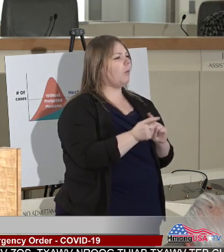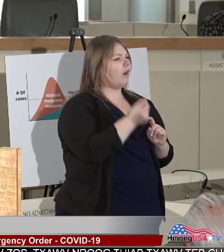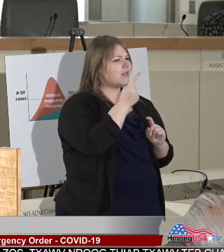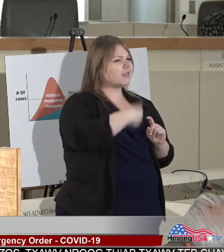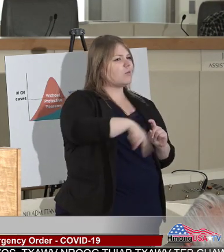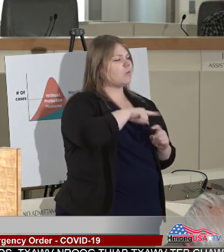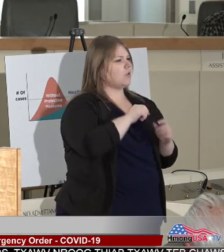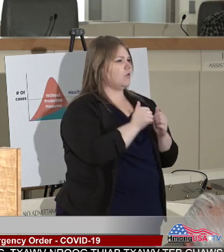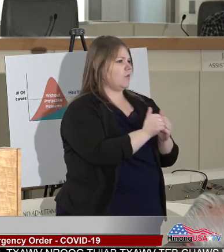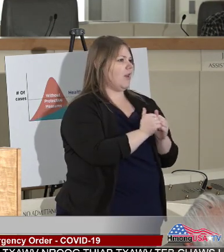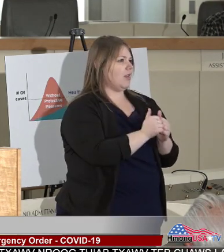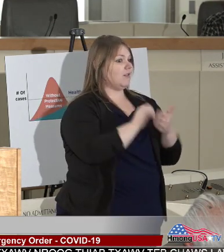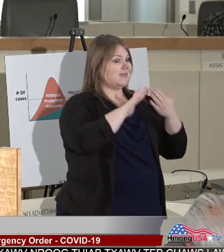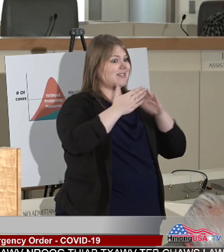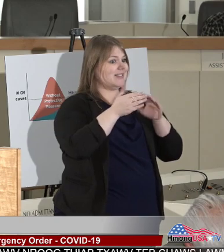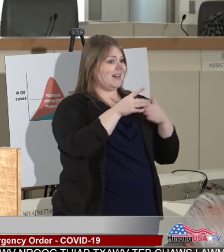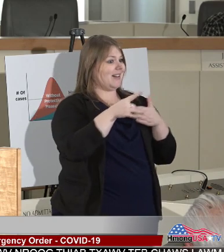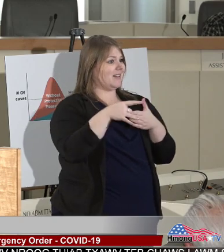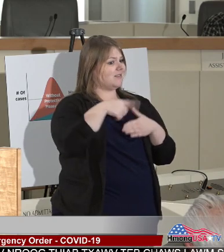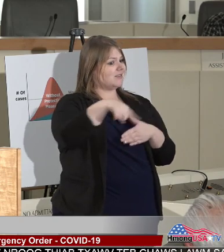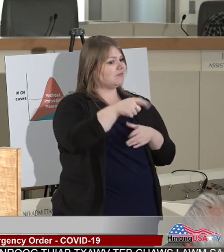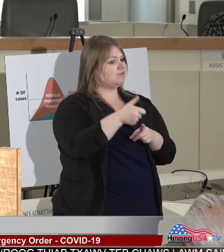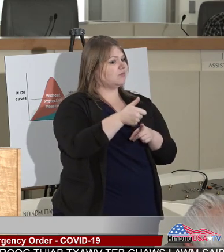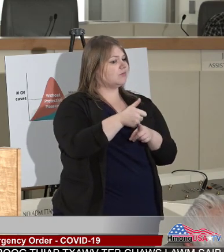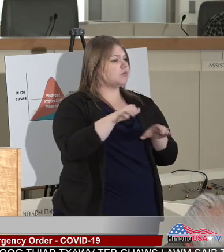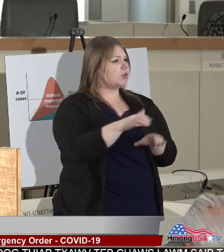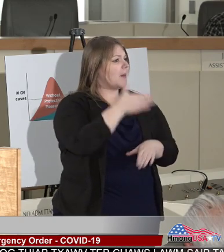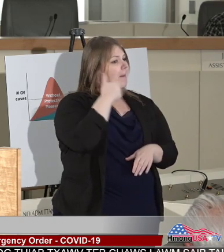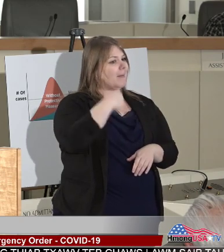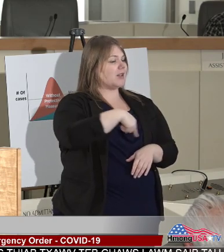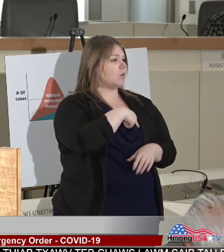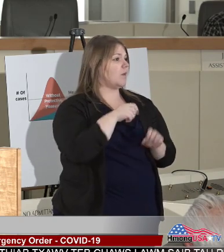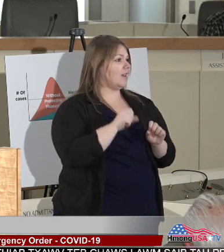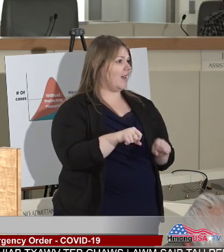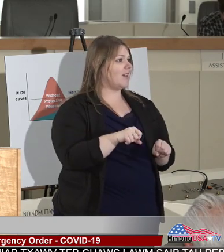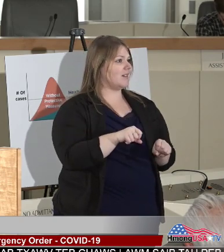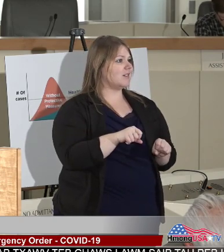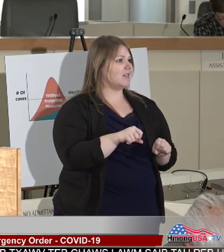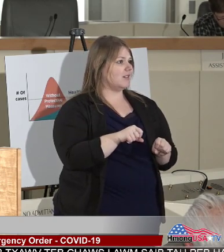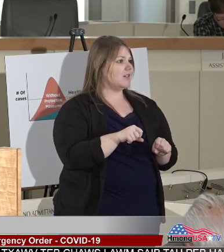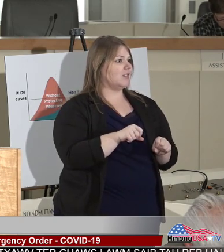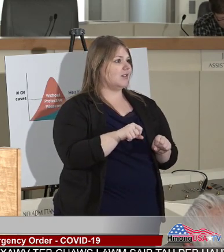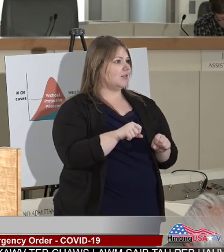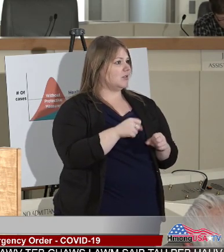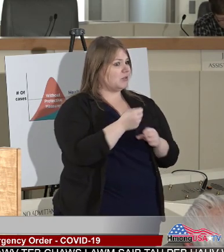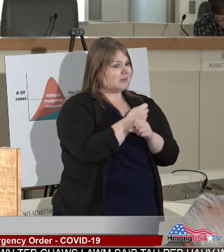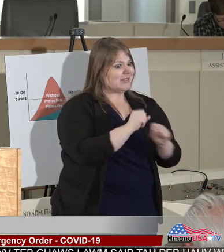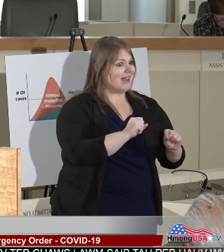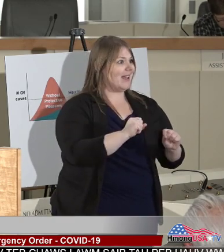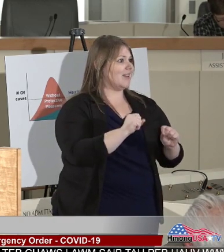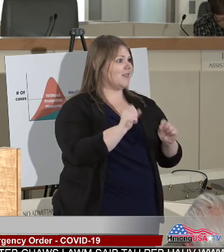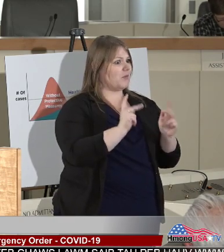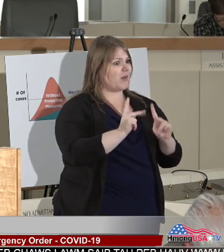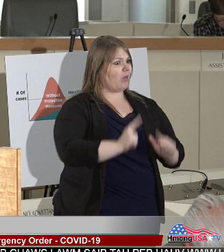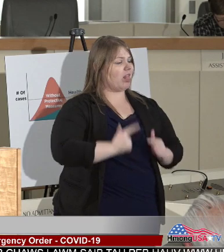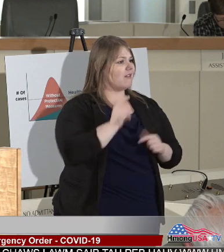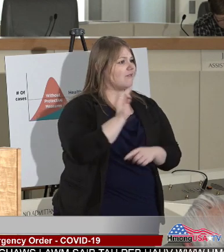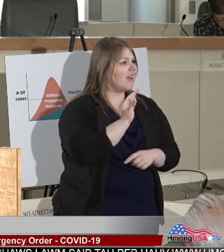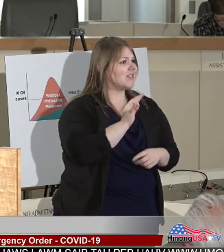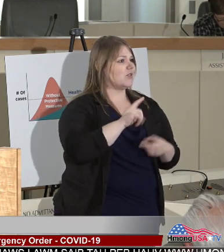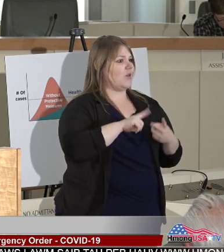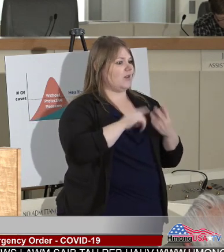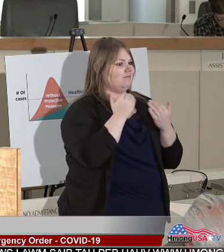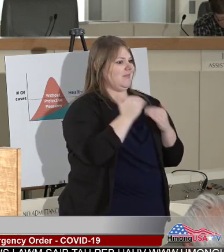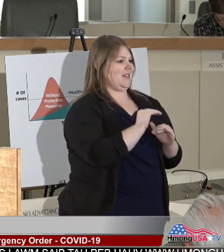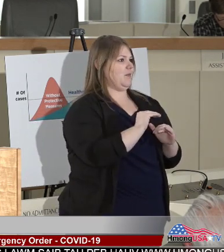and the city leaders here are doing the best we can to save our citizens and contain the spread of this virus. Are there any